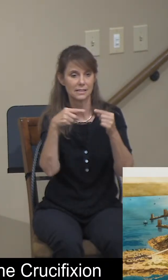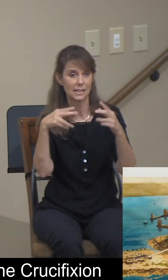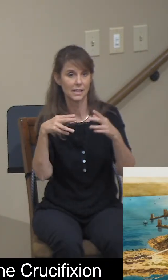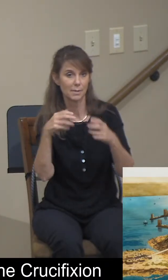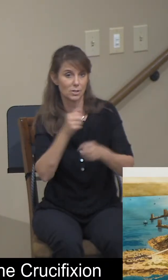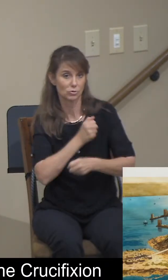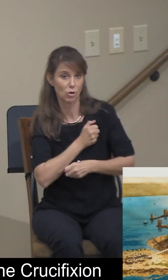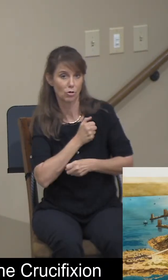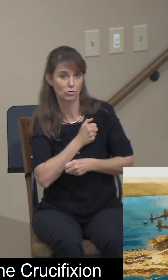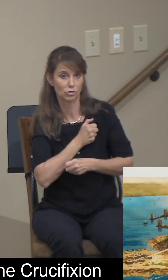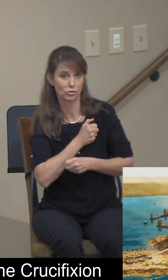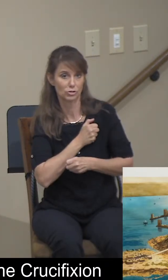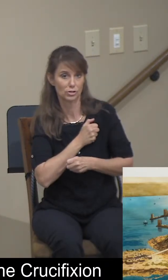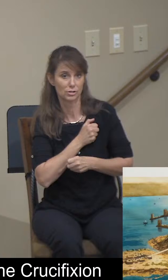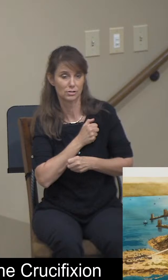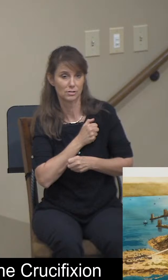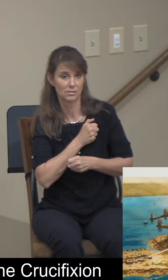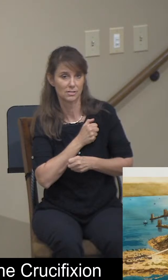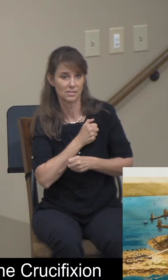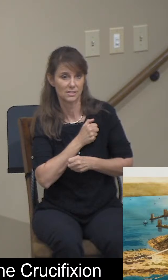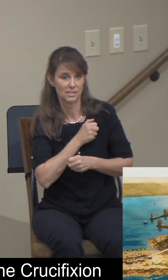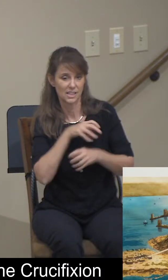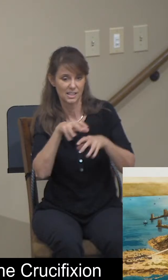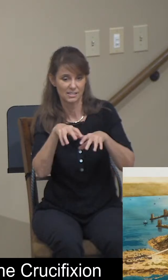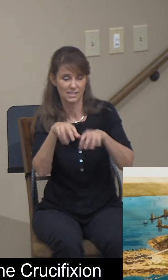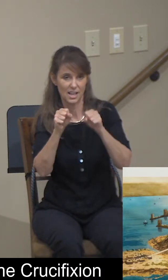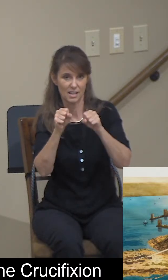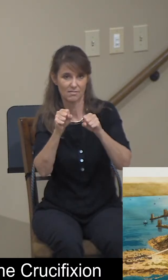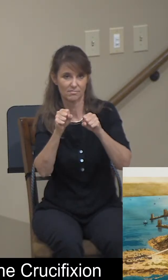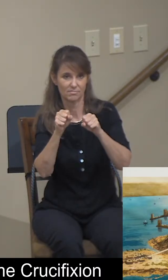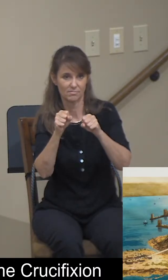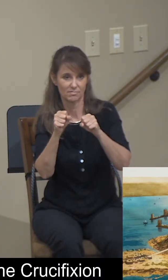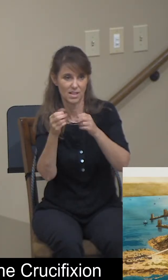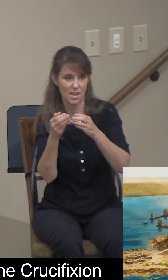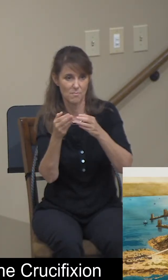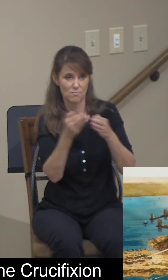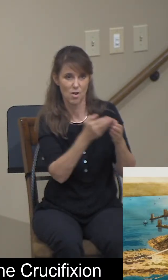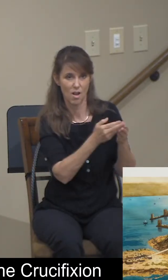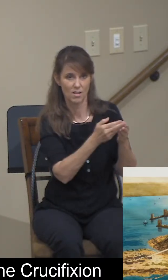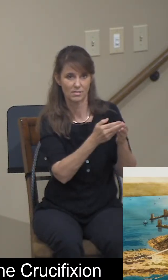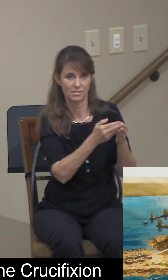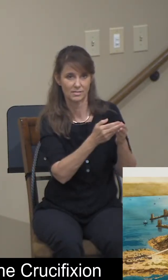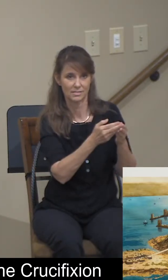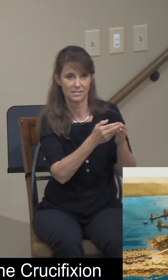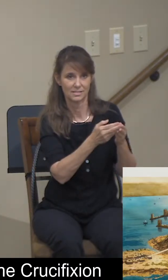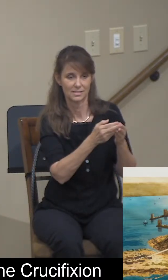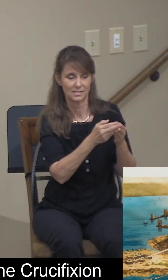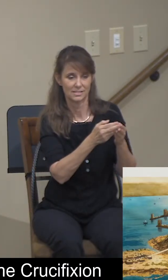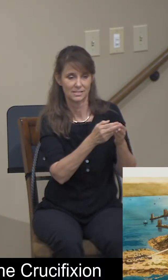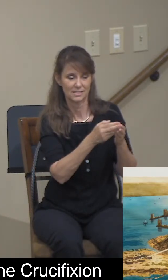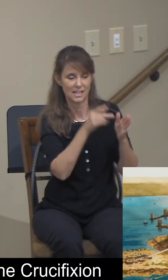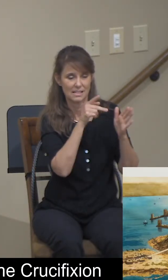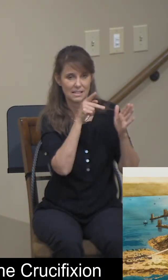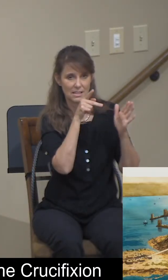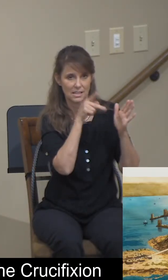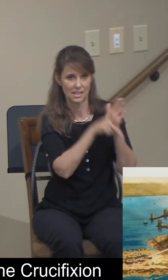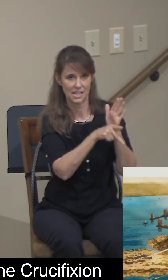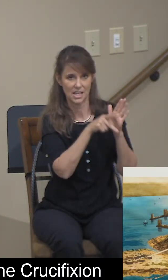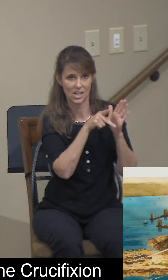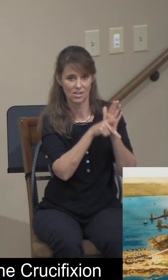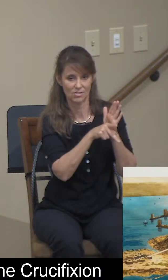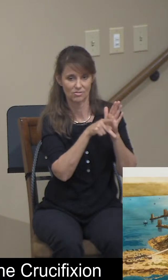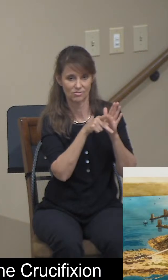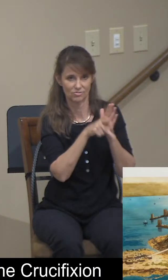kill them easily and quickly, he decided to use a form of execution that he had learned from the Persians, the